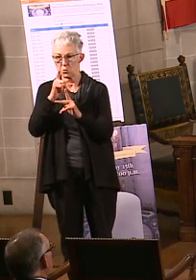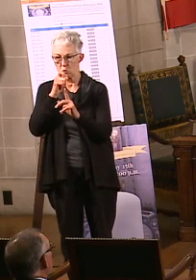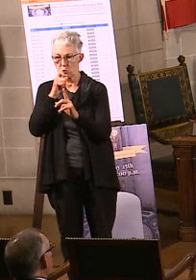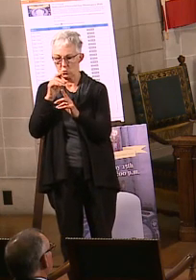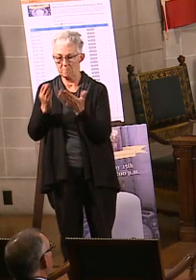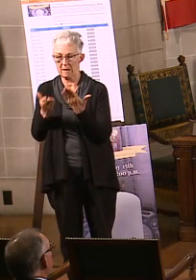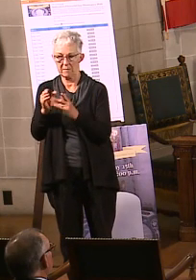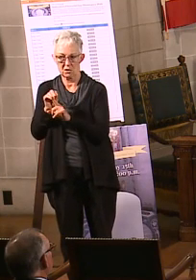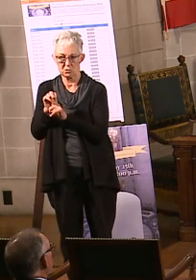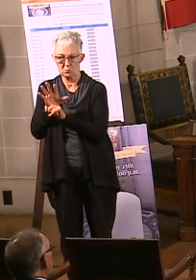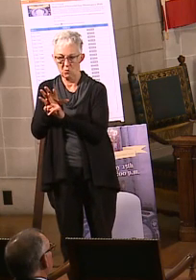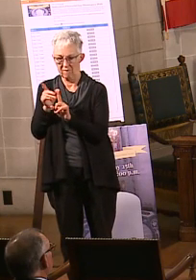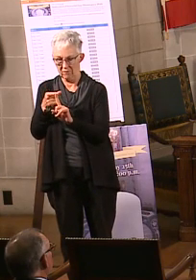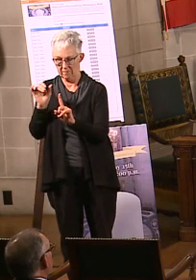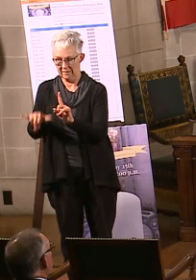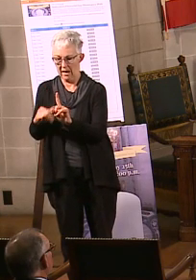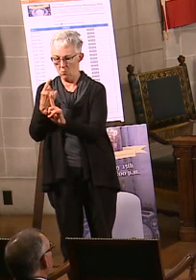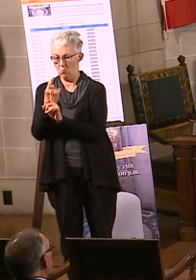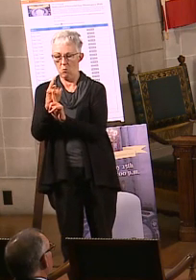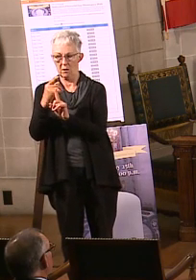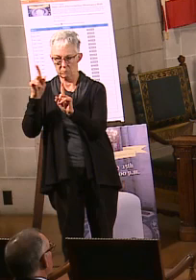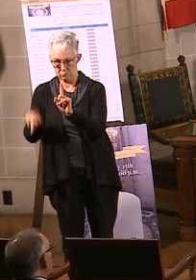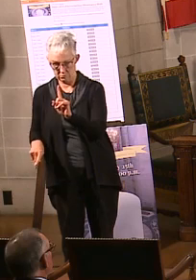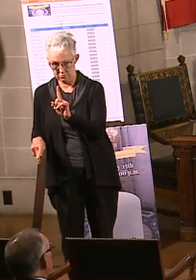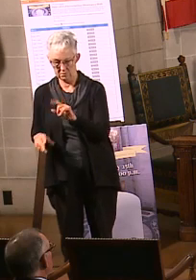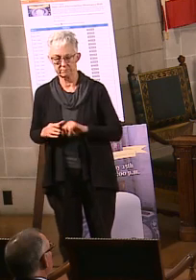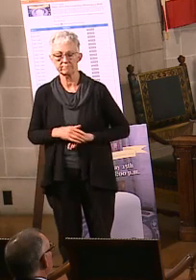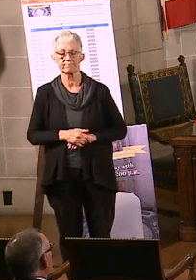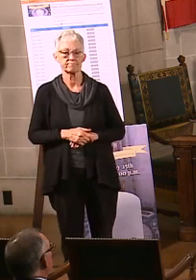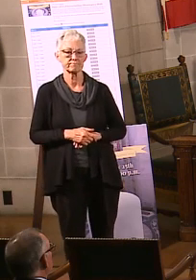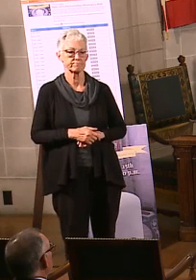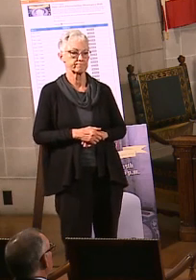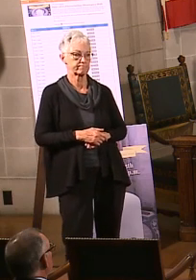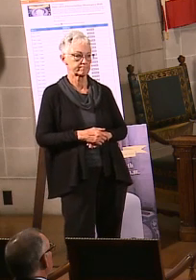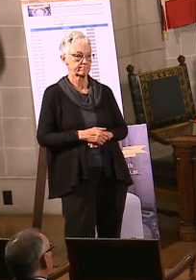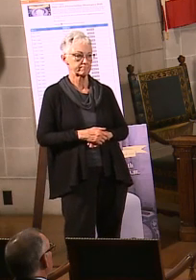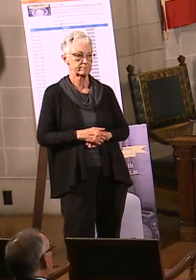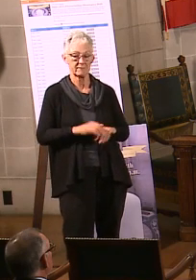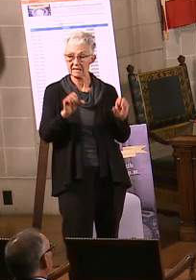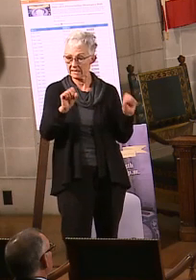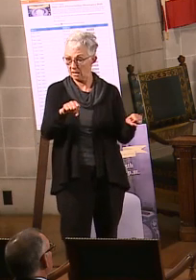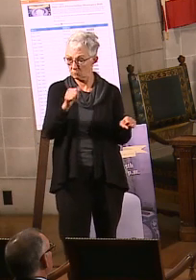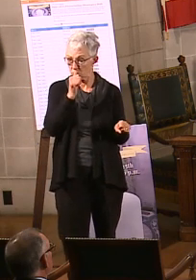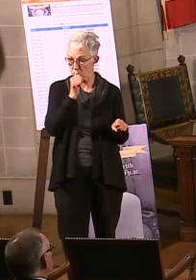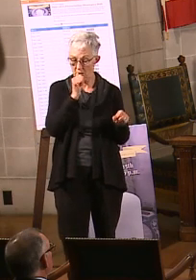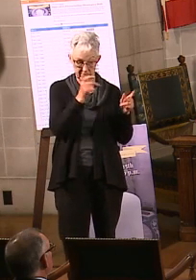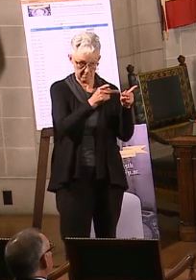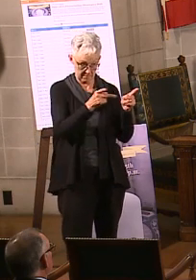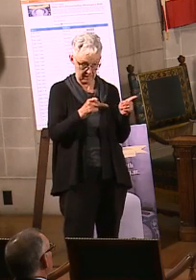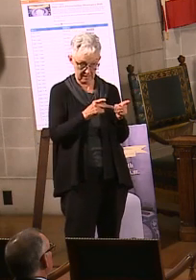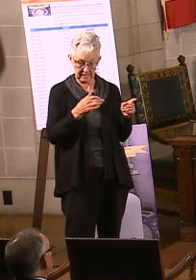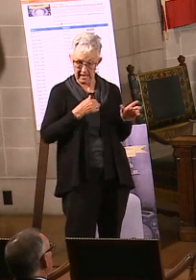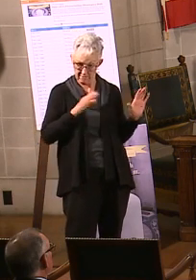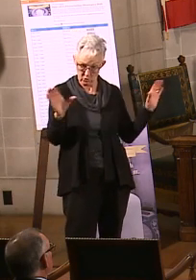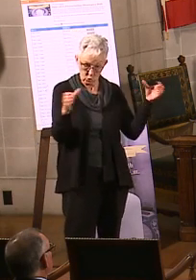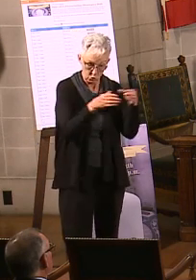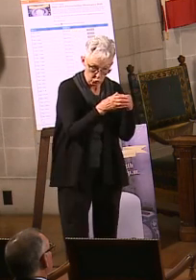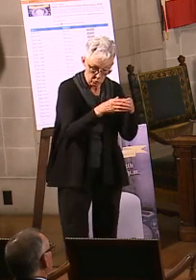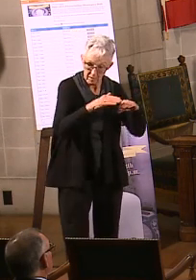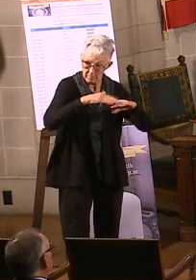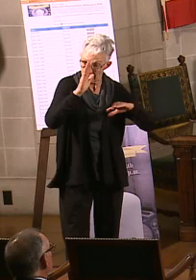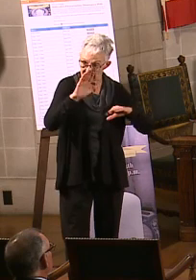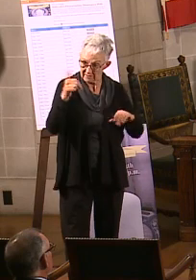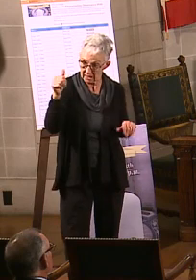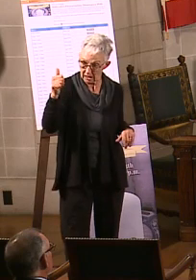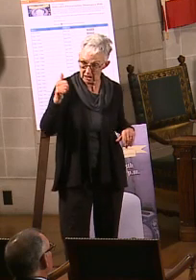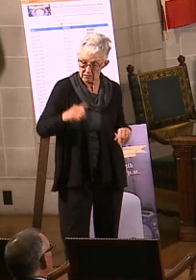Omaha World Herald, if gatherings are held at private venues, are gatherings of more than 10 people permissible? Nope, the answer is no. The 10-person